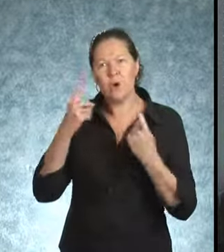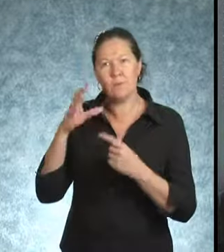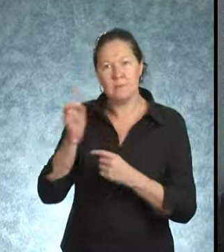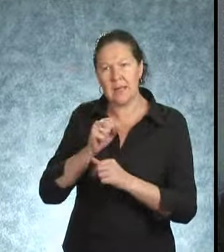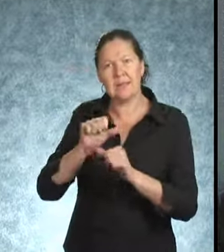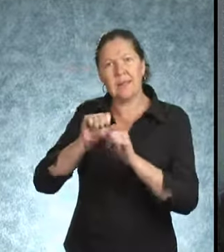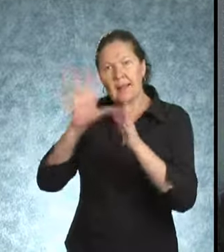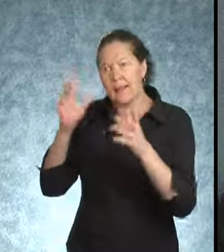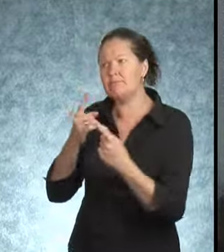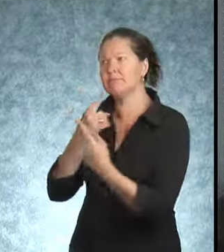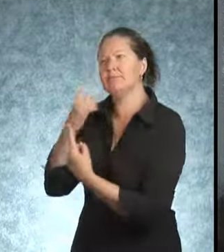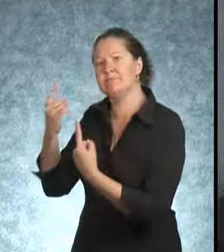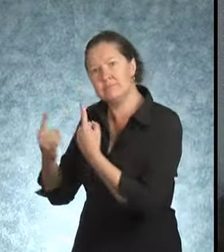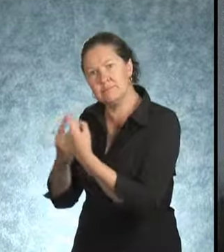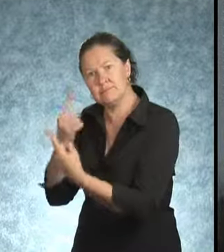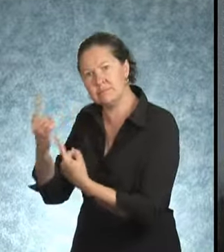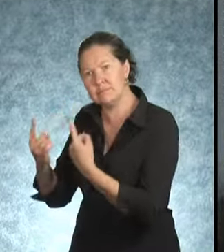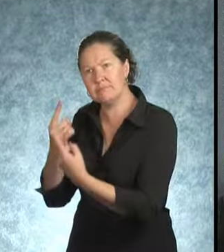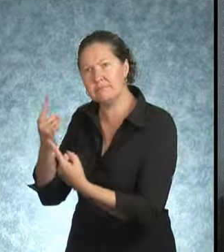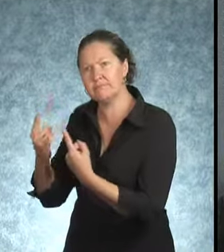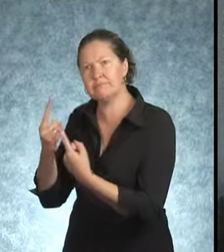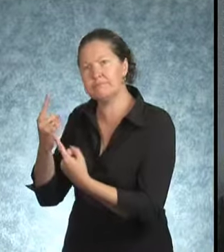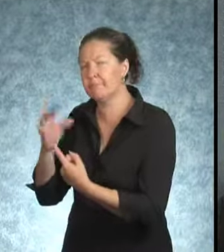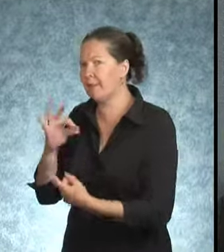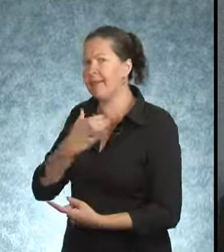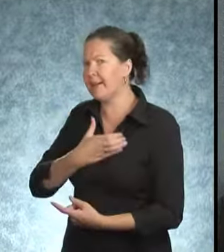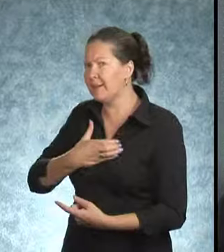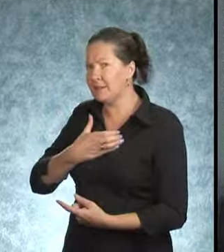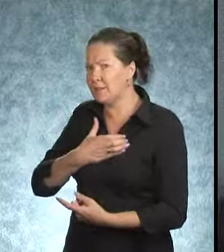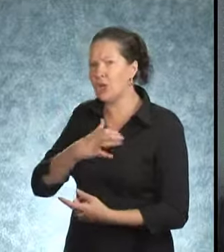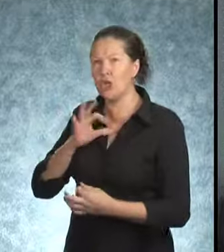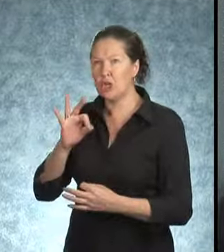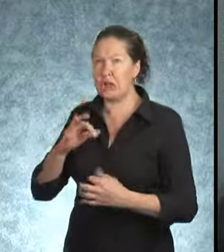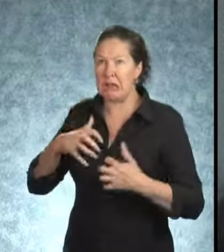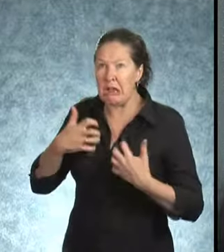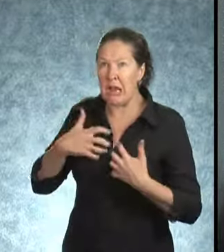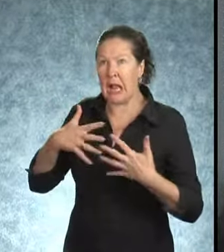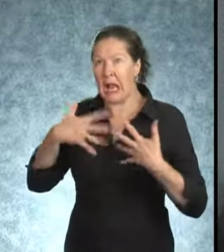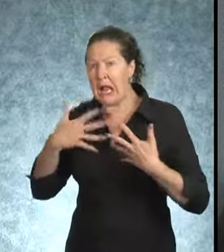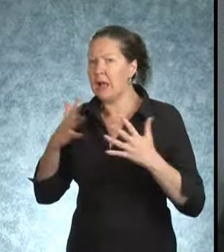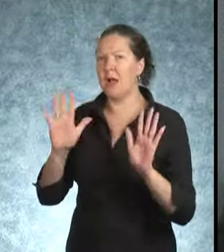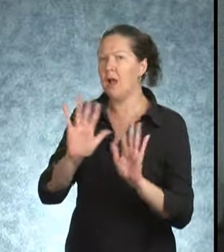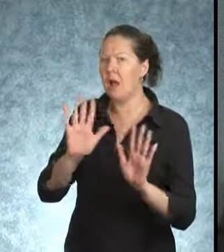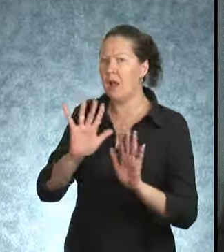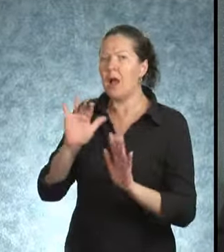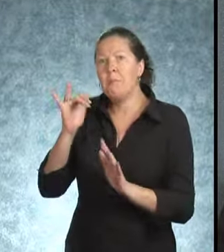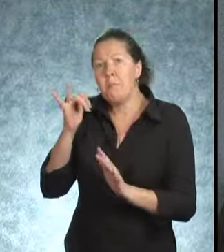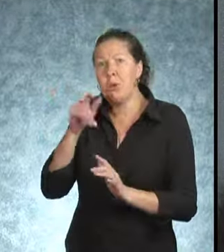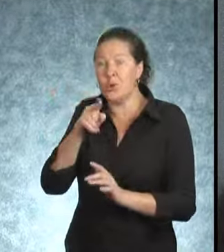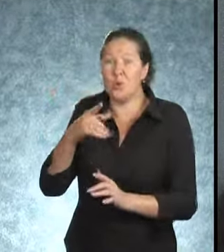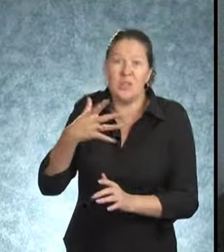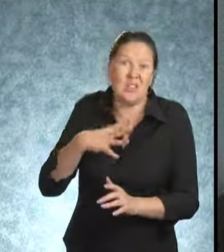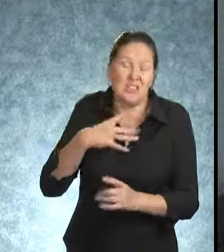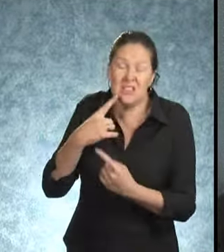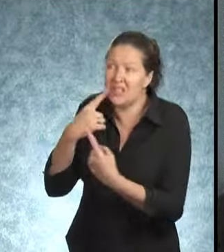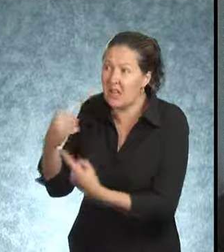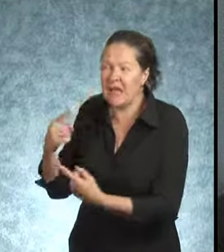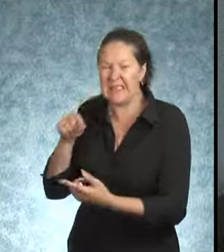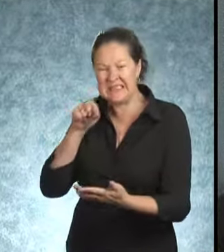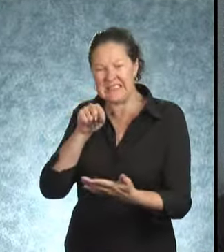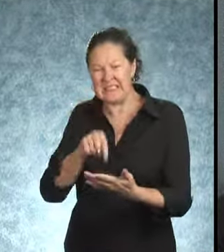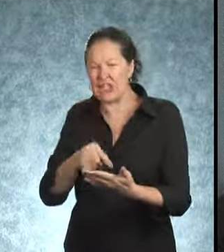very clearly, and again, without too much emotion. But you might actually need to say, this is not the design that's